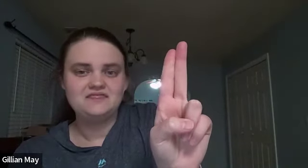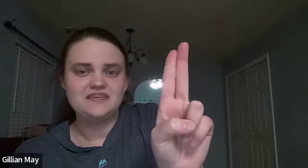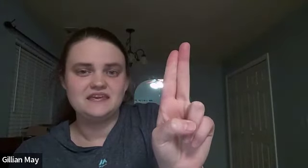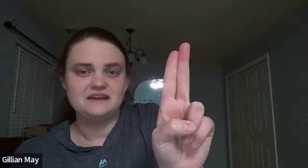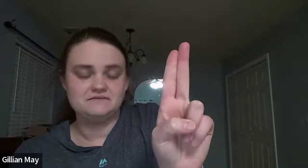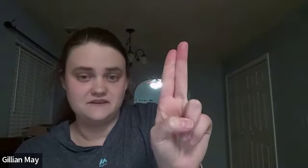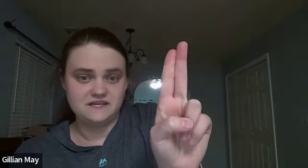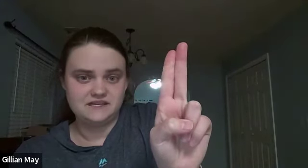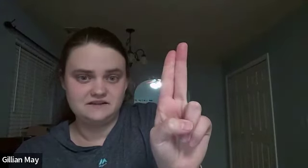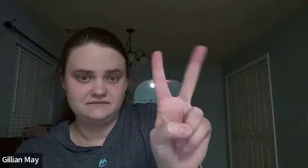Then V.